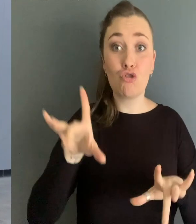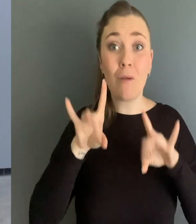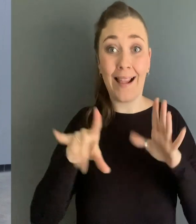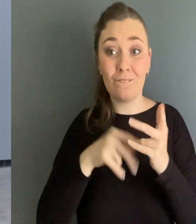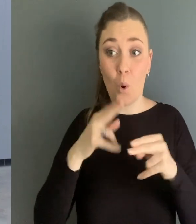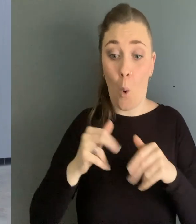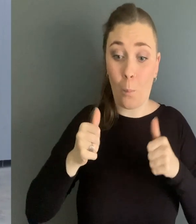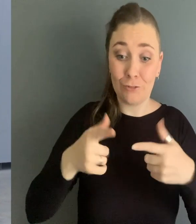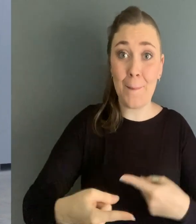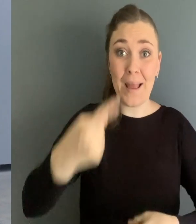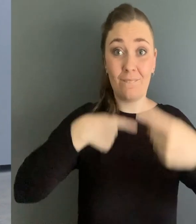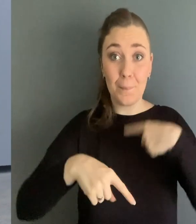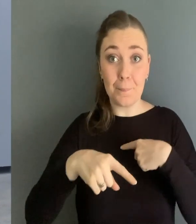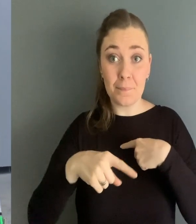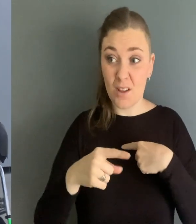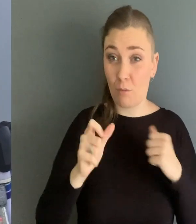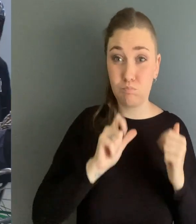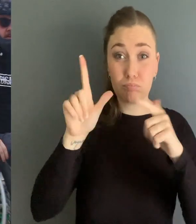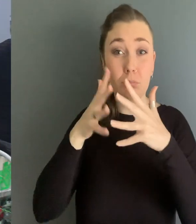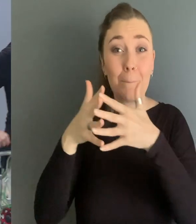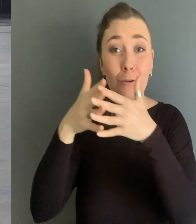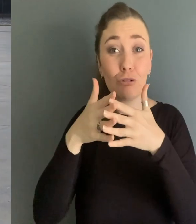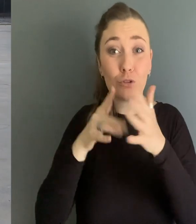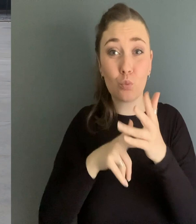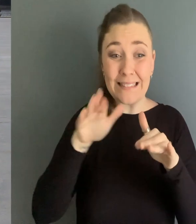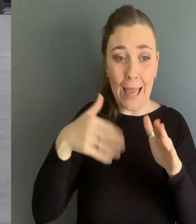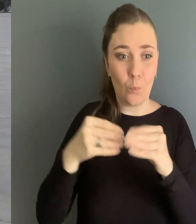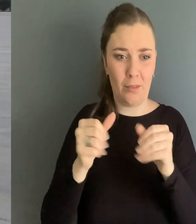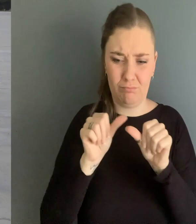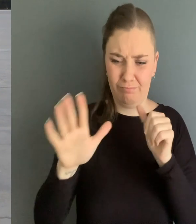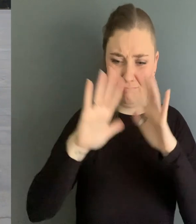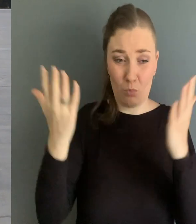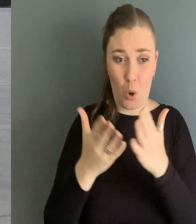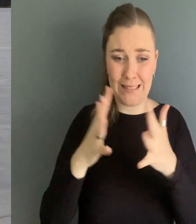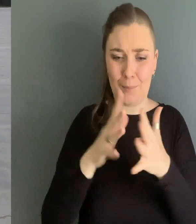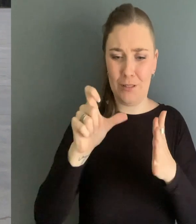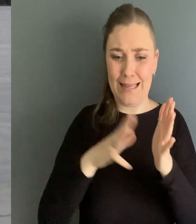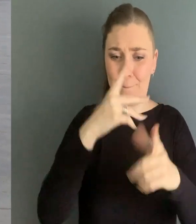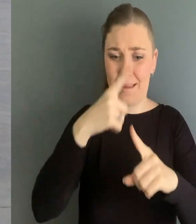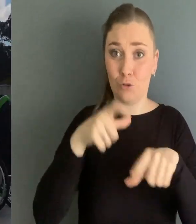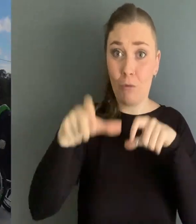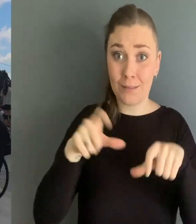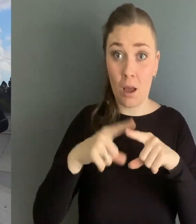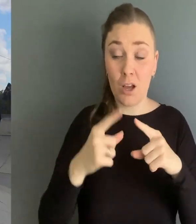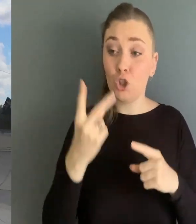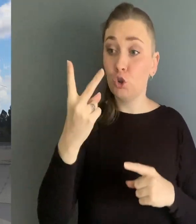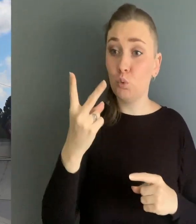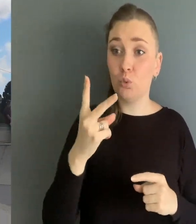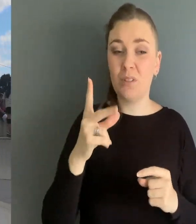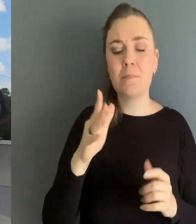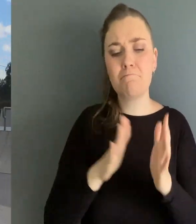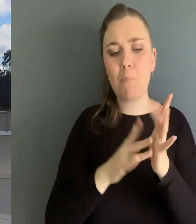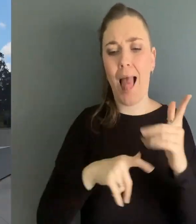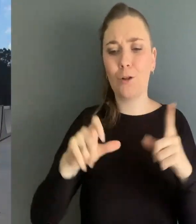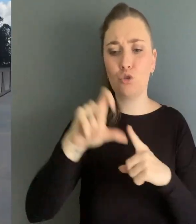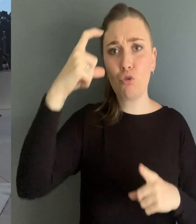to land a wheelchair backflip i've traveled to the united states to skate with some of the world's best wcmx riders i've recovered from two mild